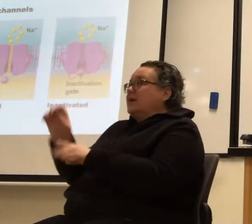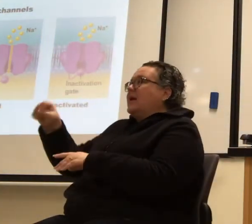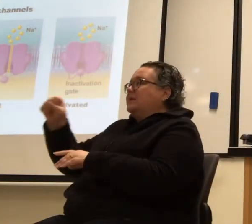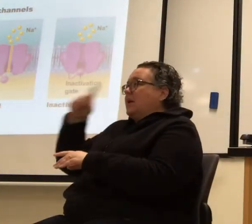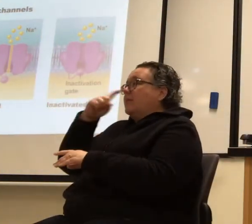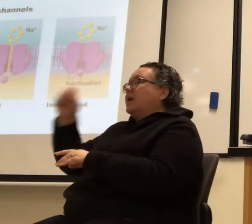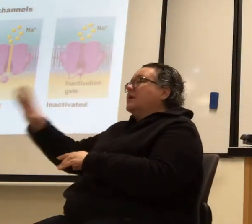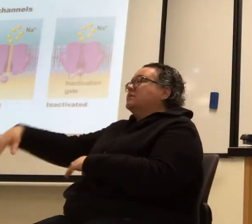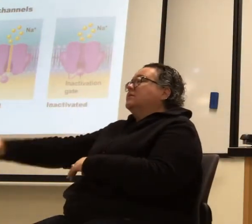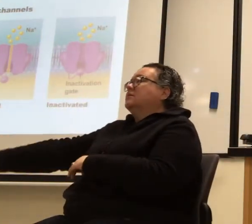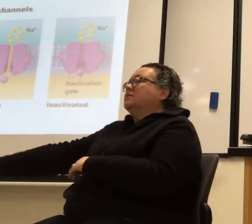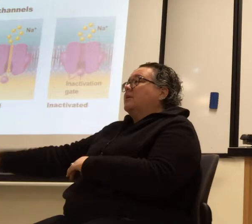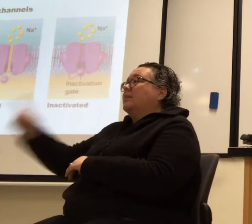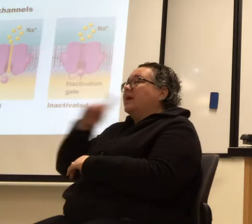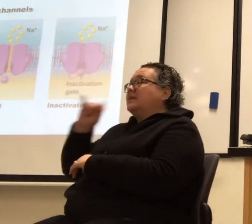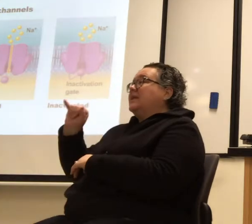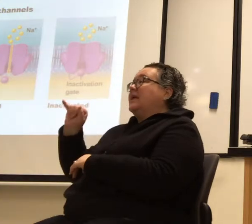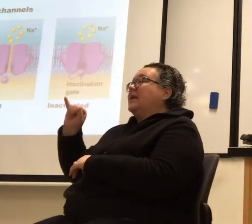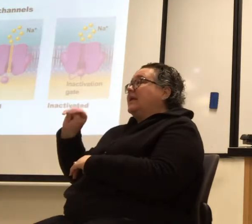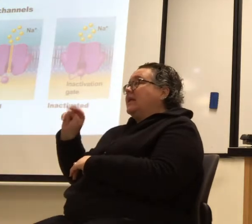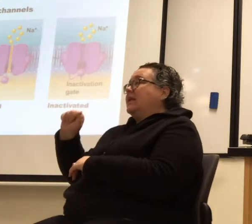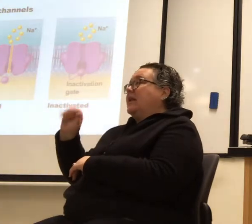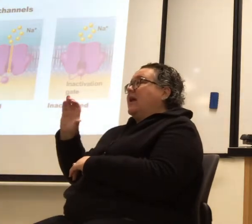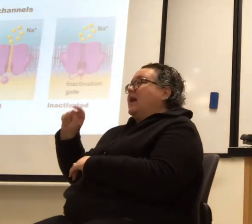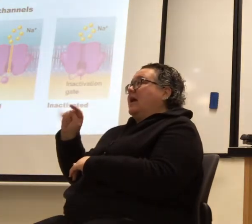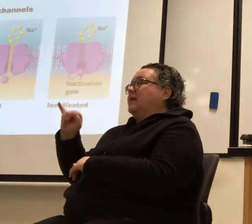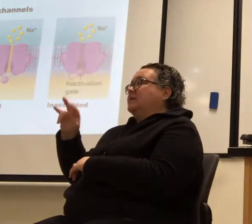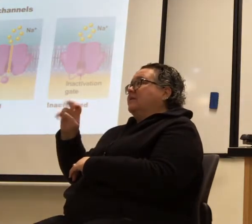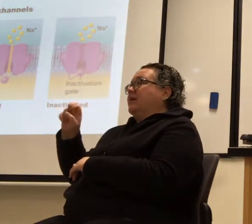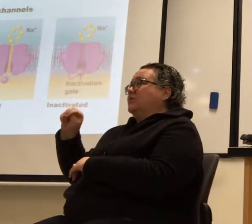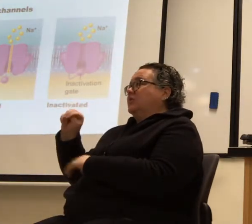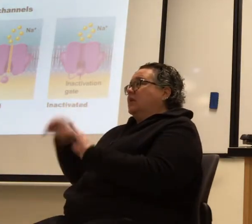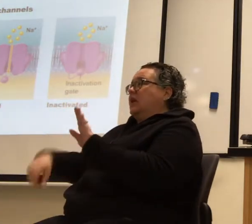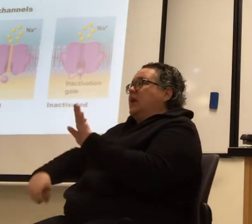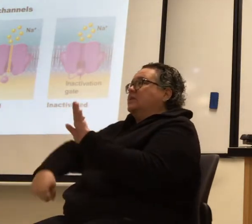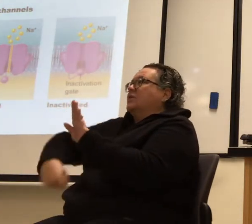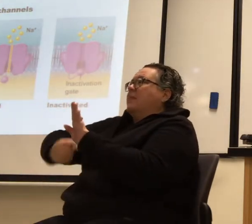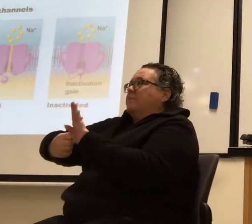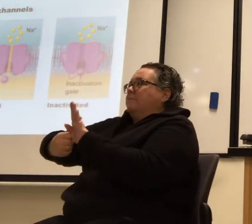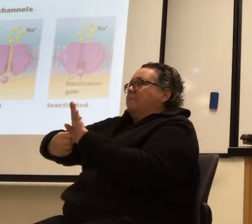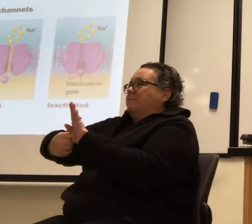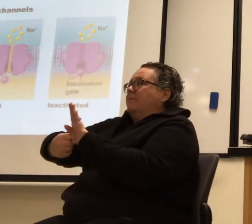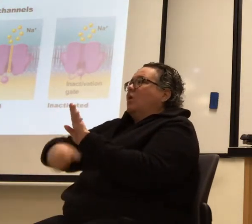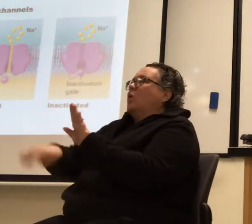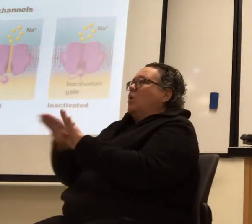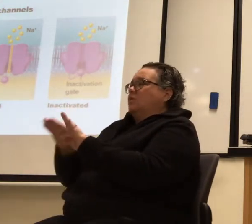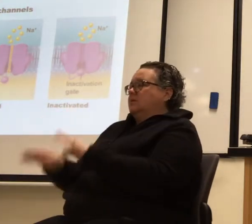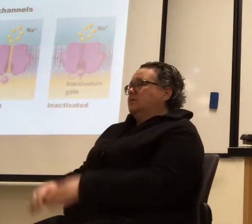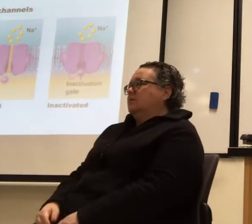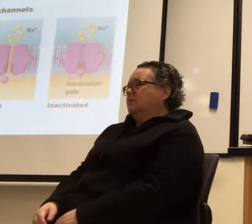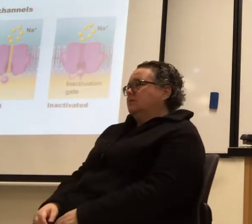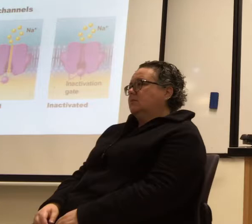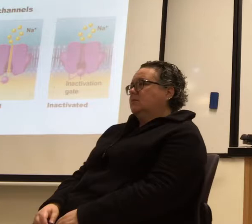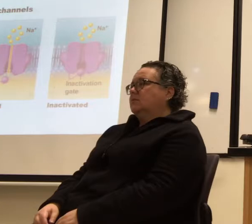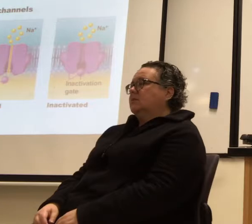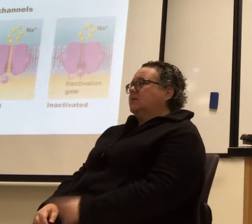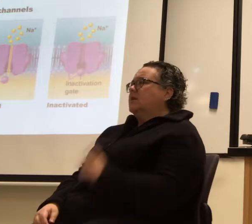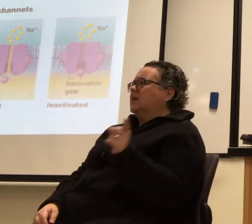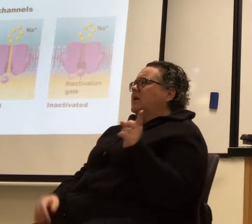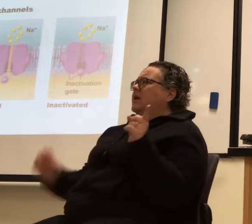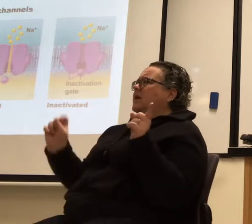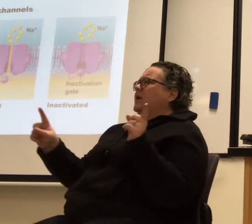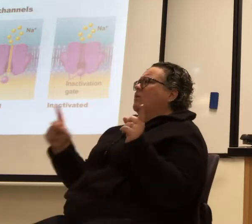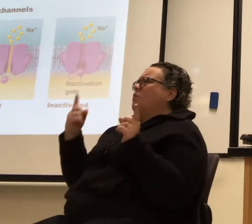Yeah. I was trying to ask, is there a situation where one is closed, let's